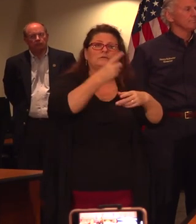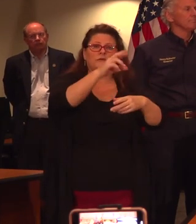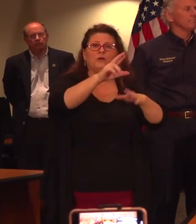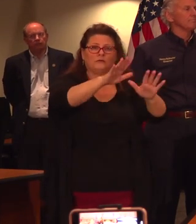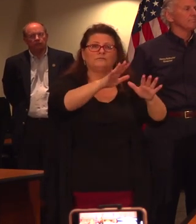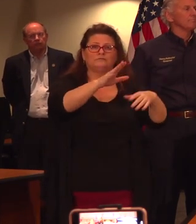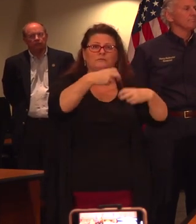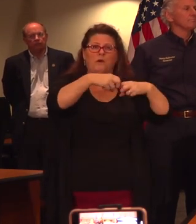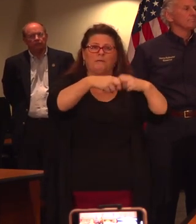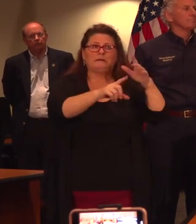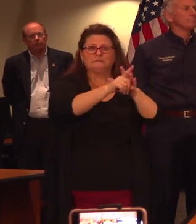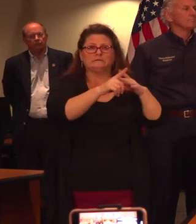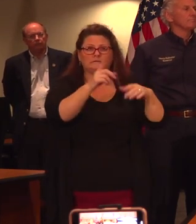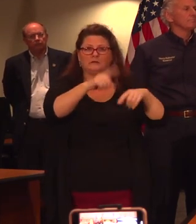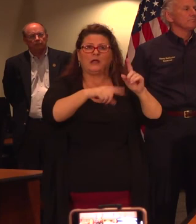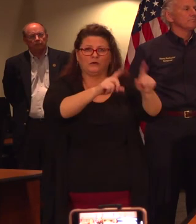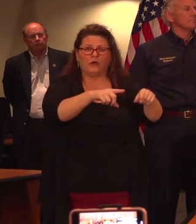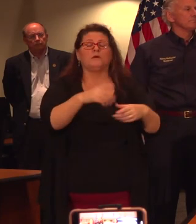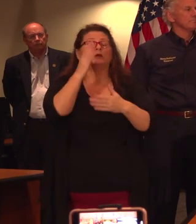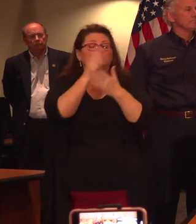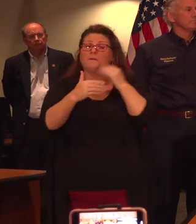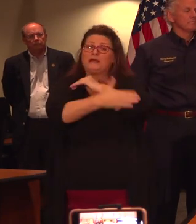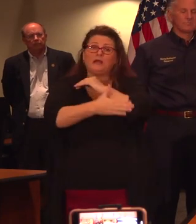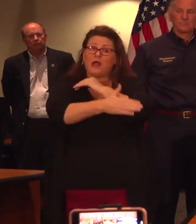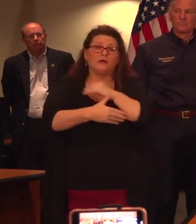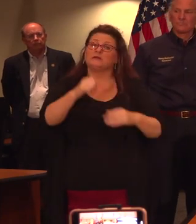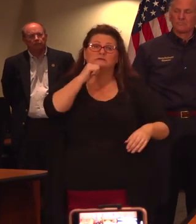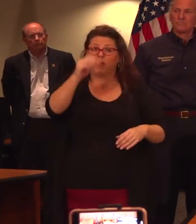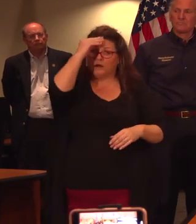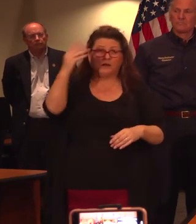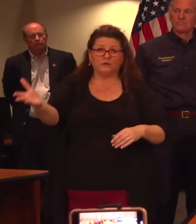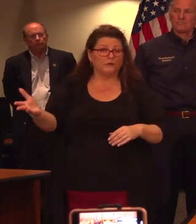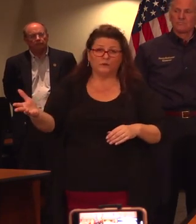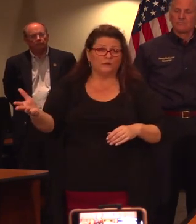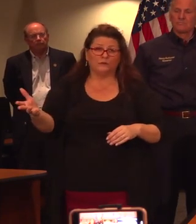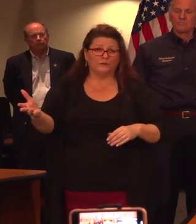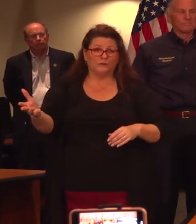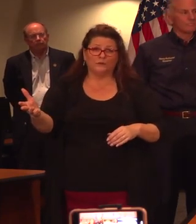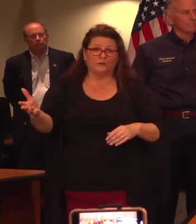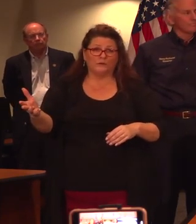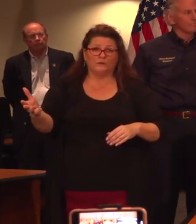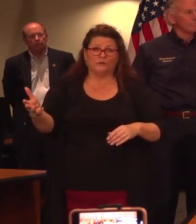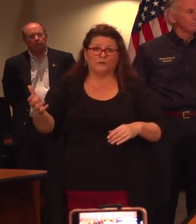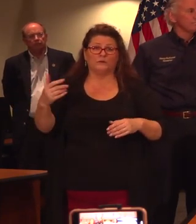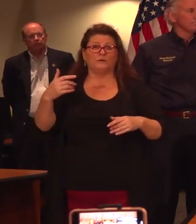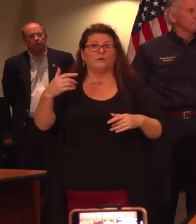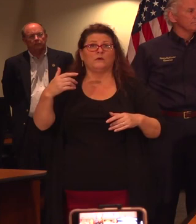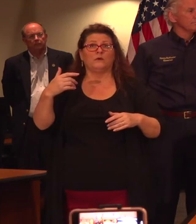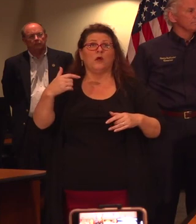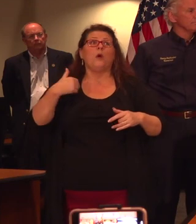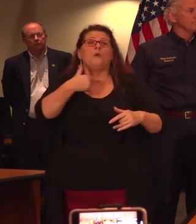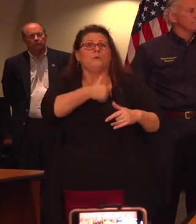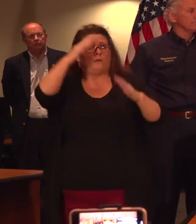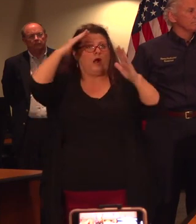are a number of counties that have not reported a high number of cases. We hope that that's a reflection of lower level